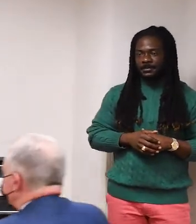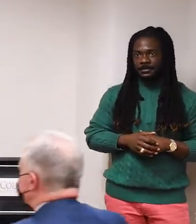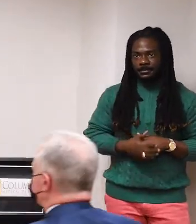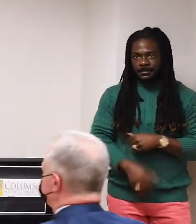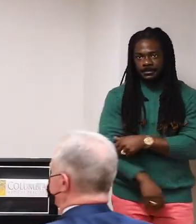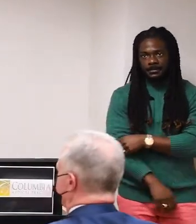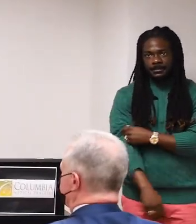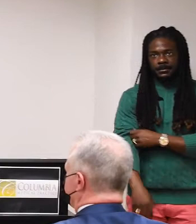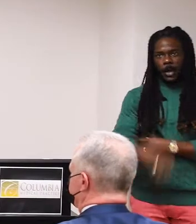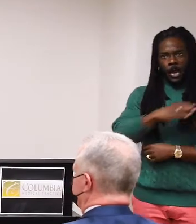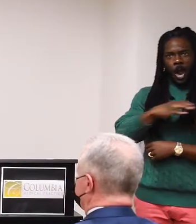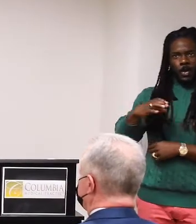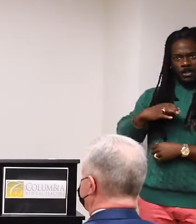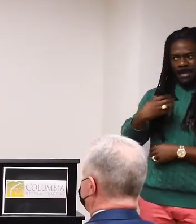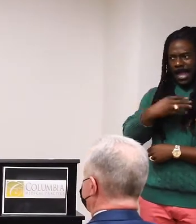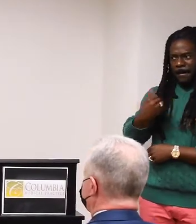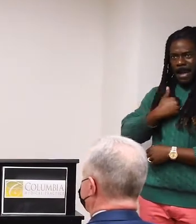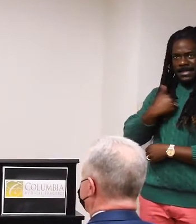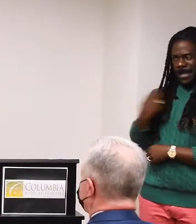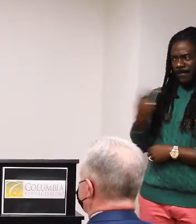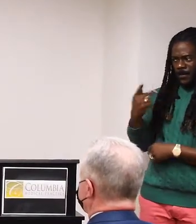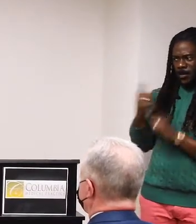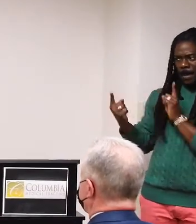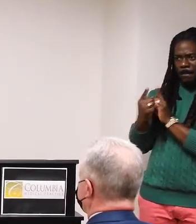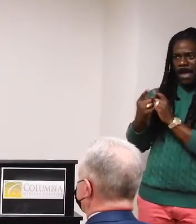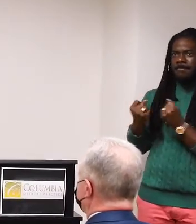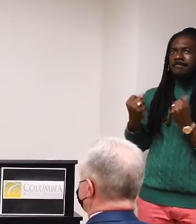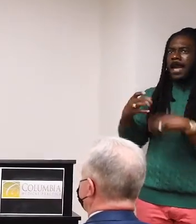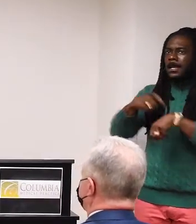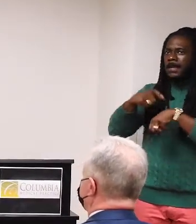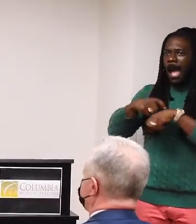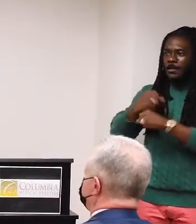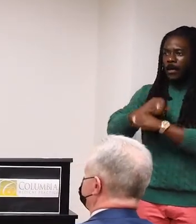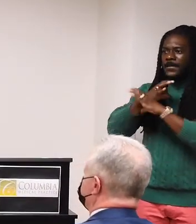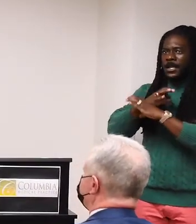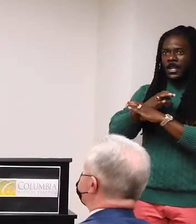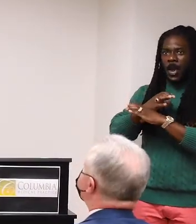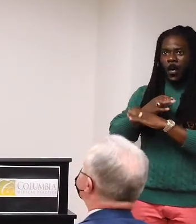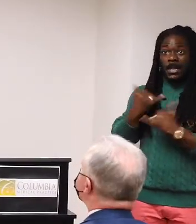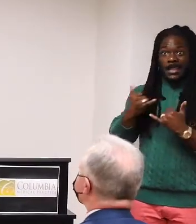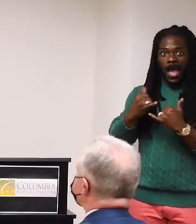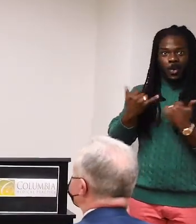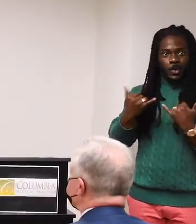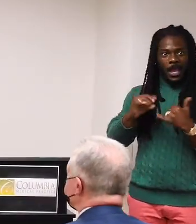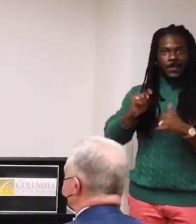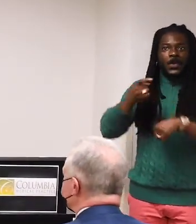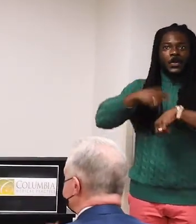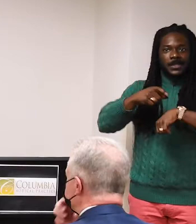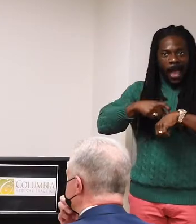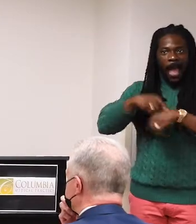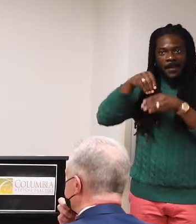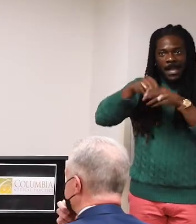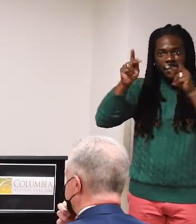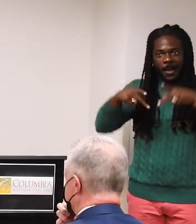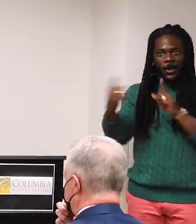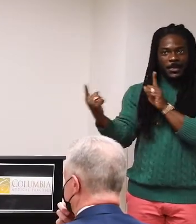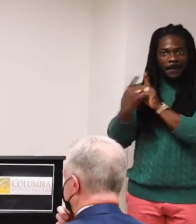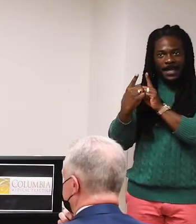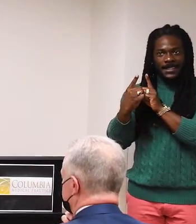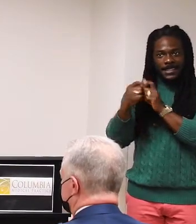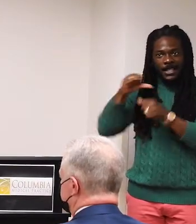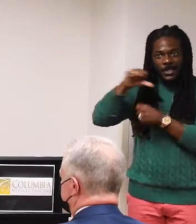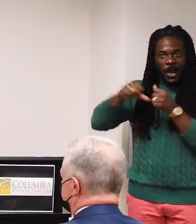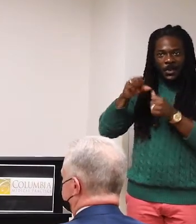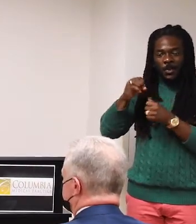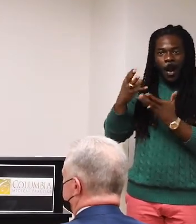The congressman and I have met several times on video. This is actually our first time being together, so we wanted to take advantage of